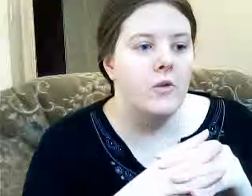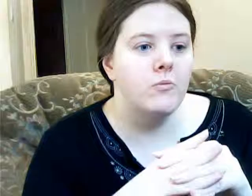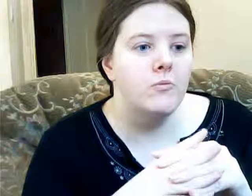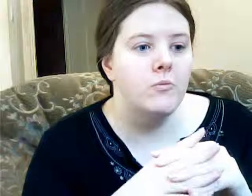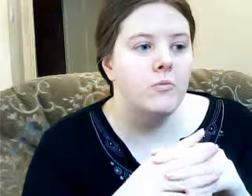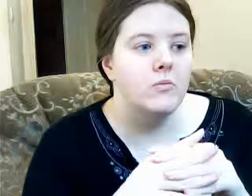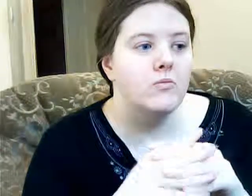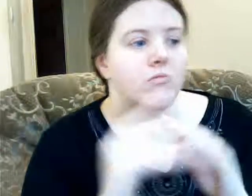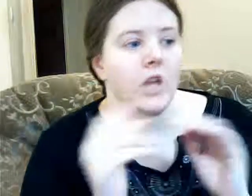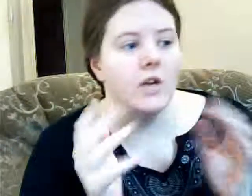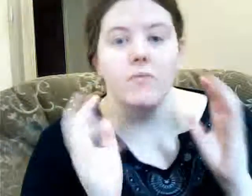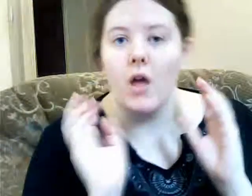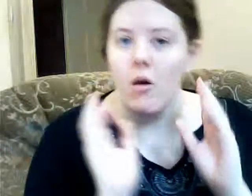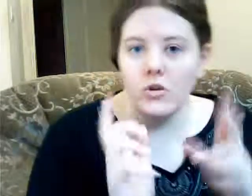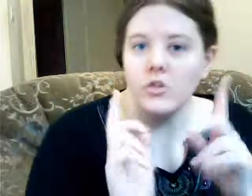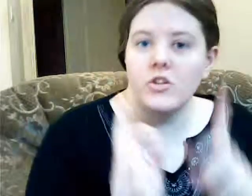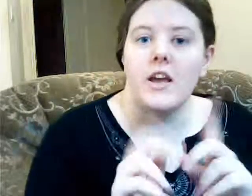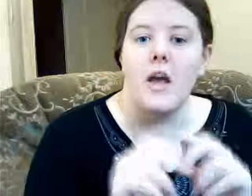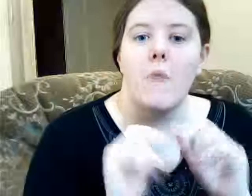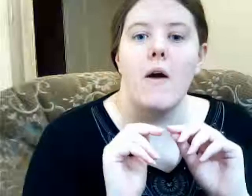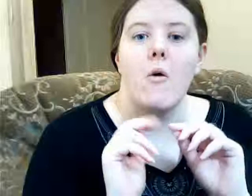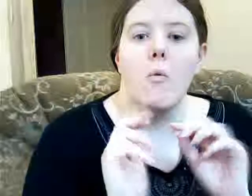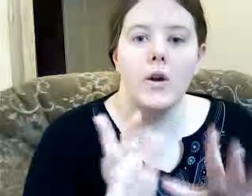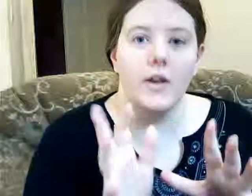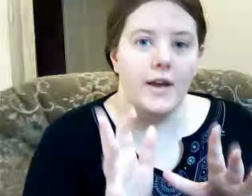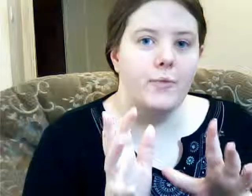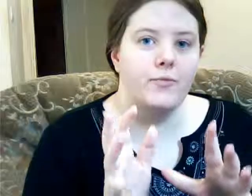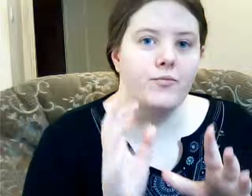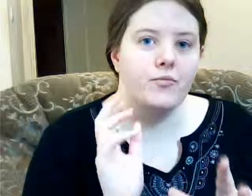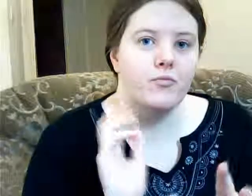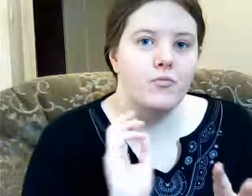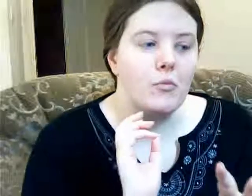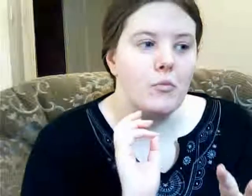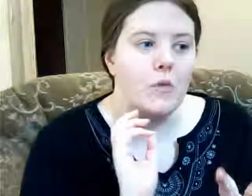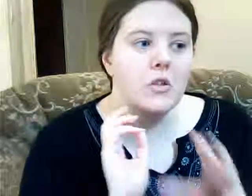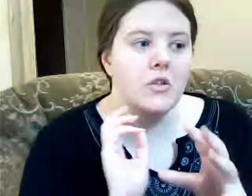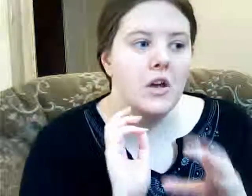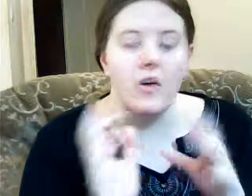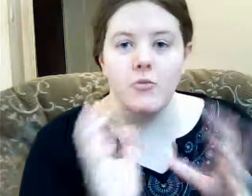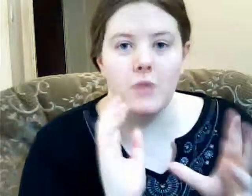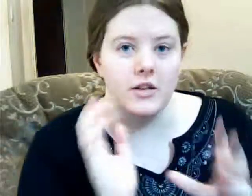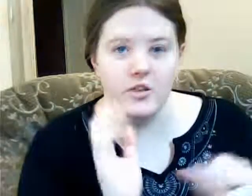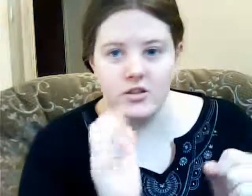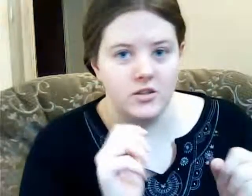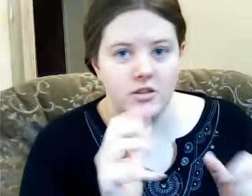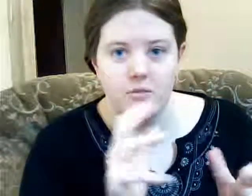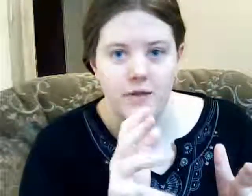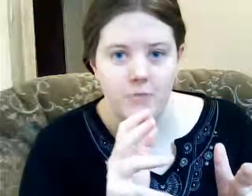um now i want to say about one game that i've played that doesn't seem to have many